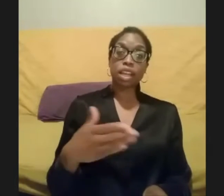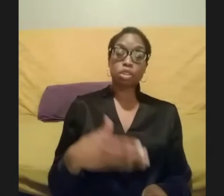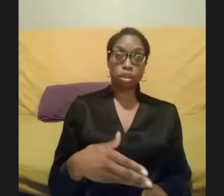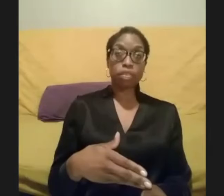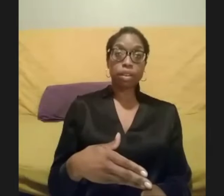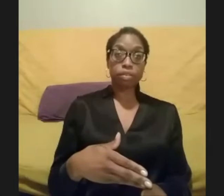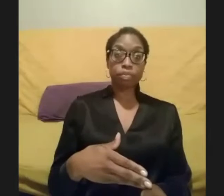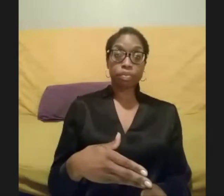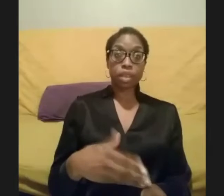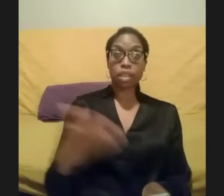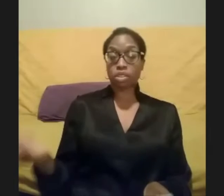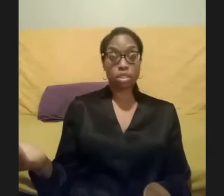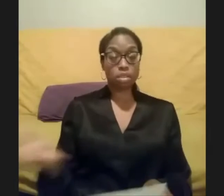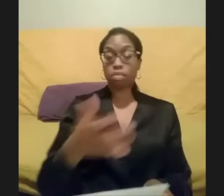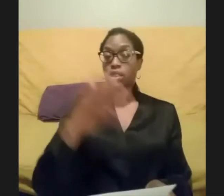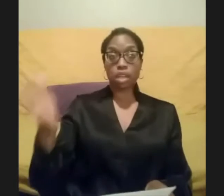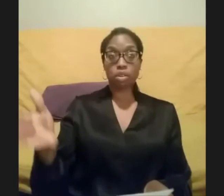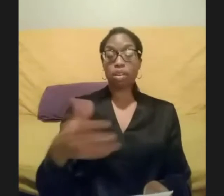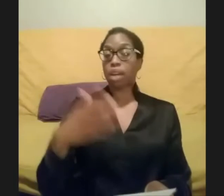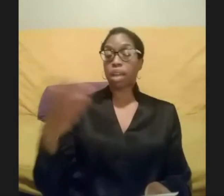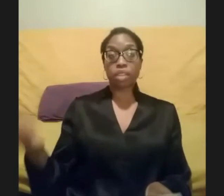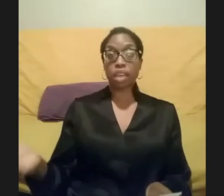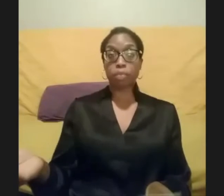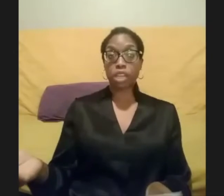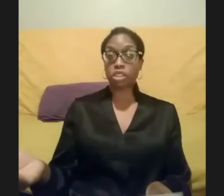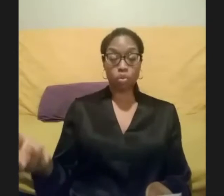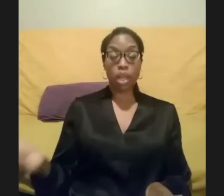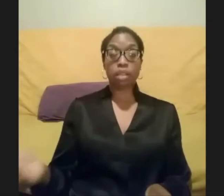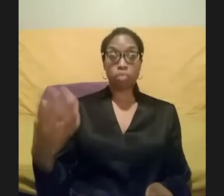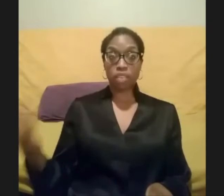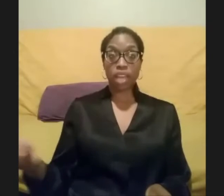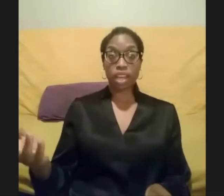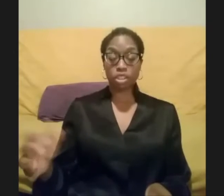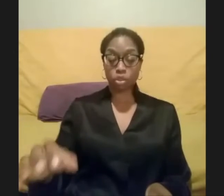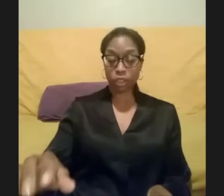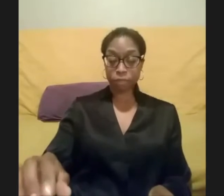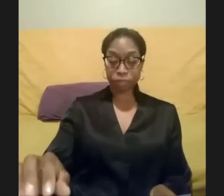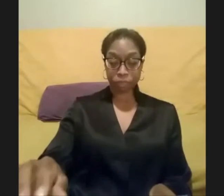35. And that's just the standard. And I've done that for patients as well when they've had that history.